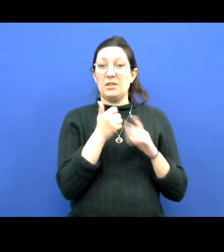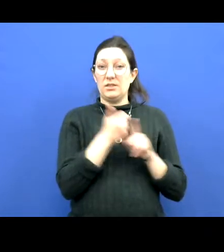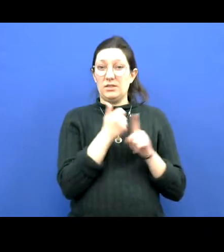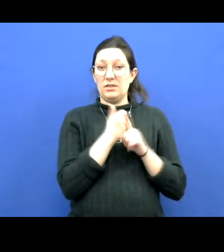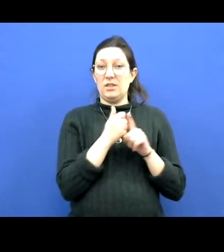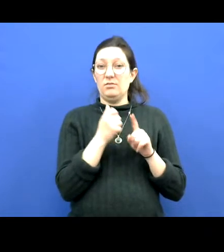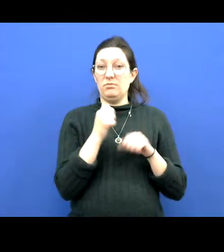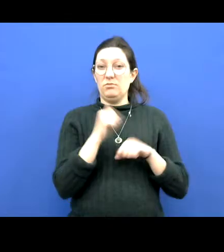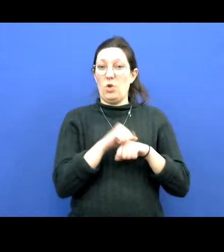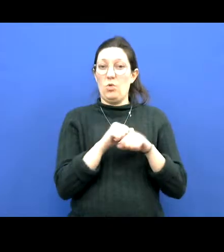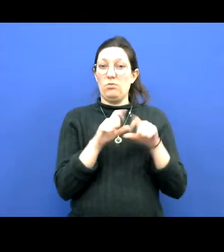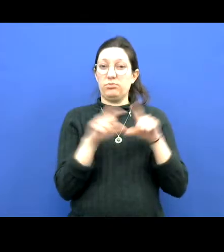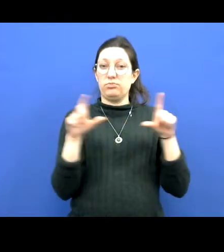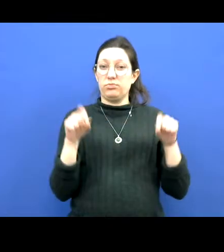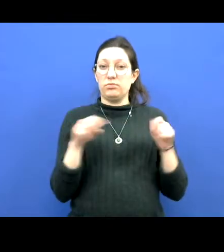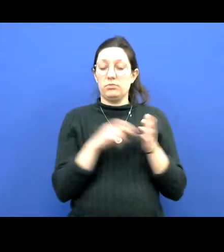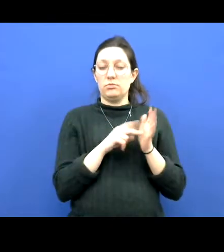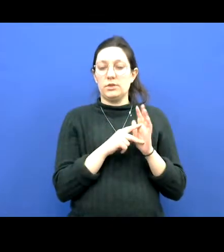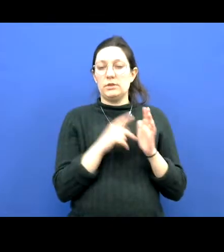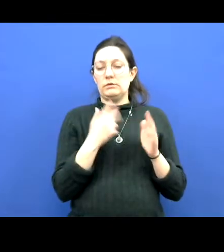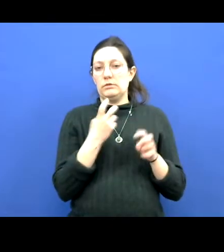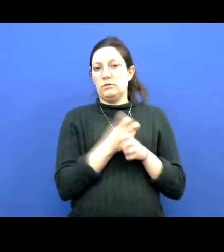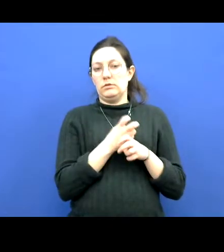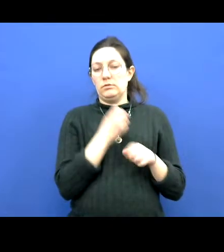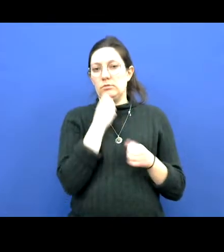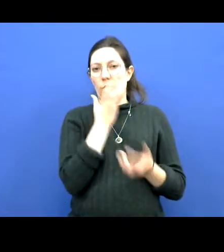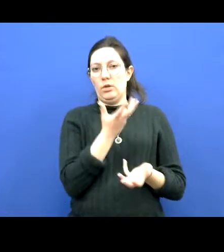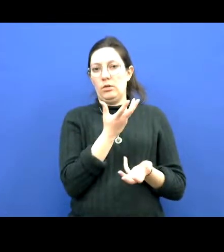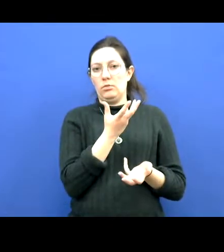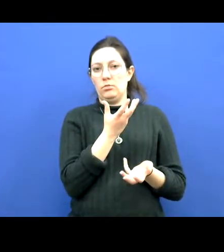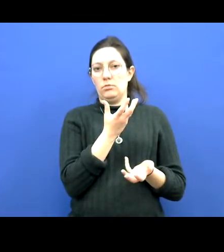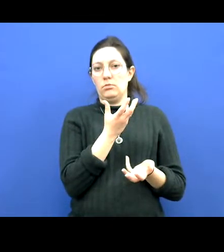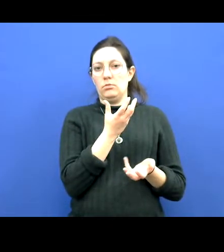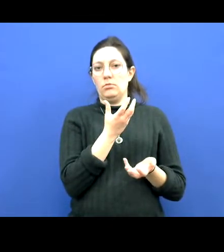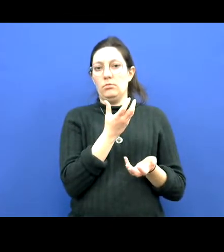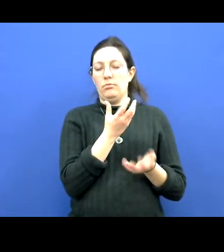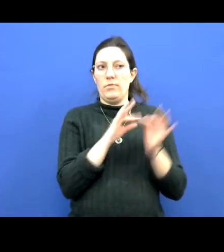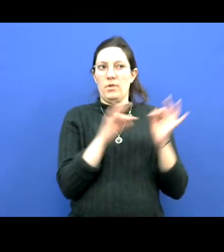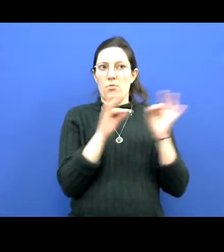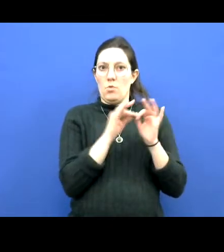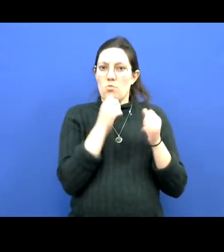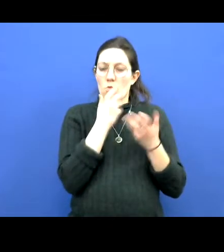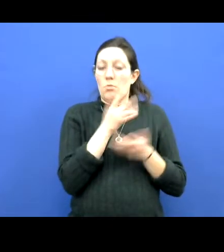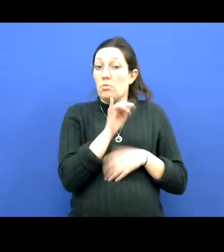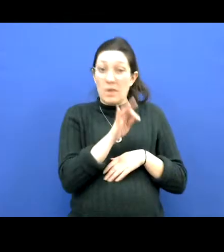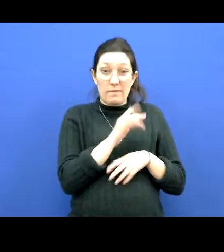warm, so that the masonry will cure properly.